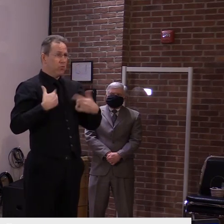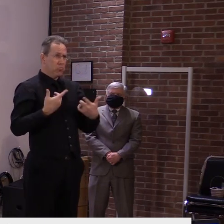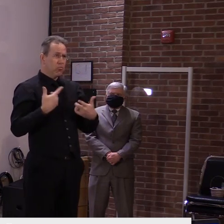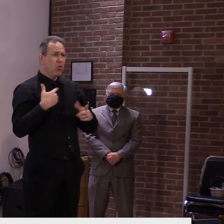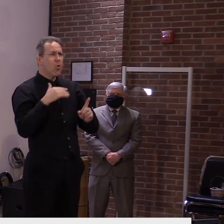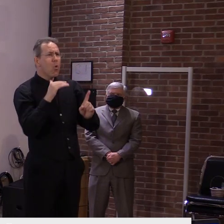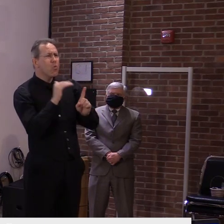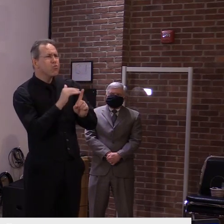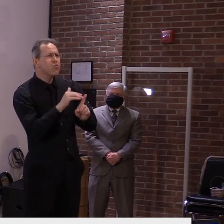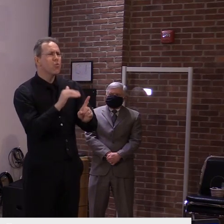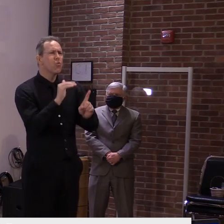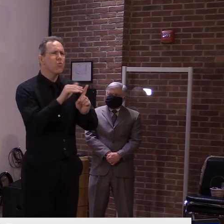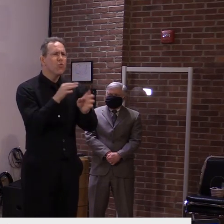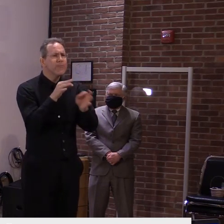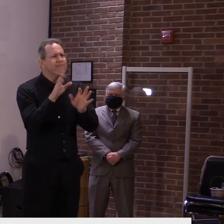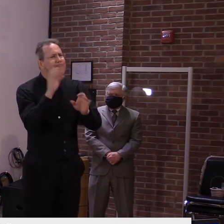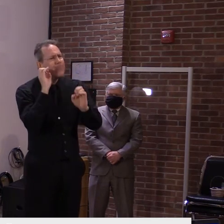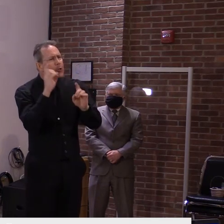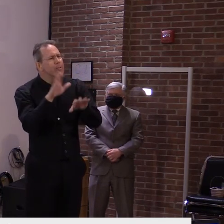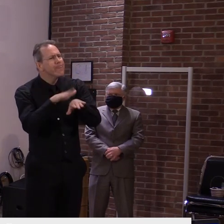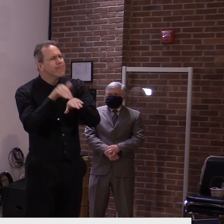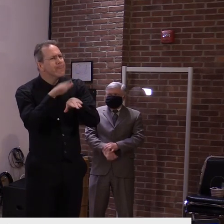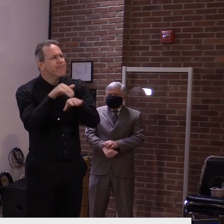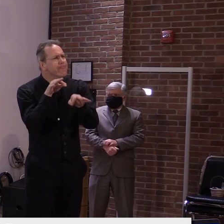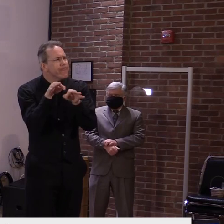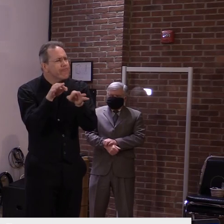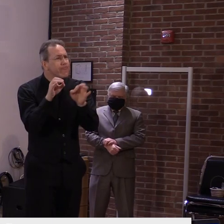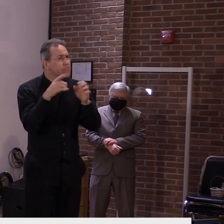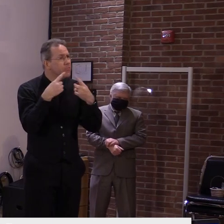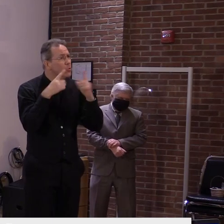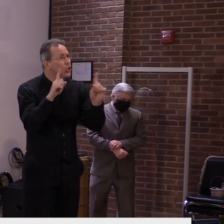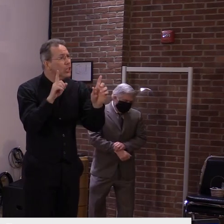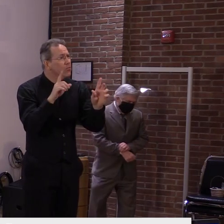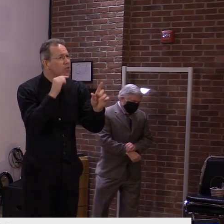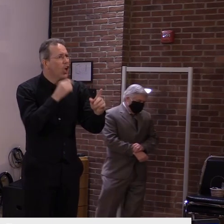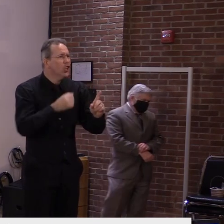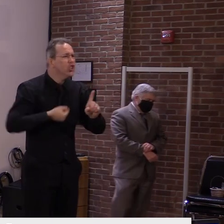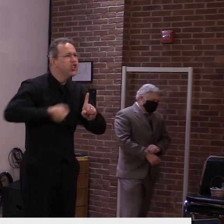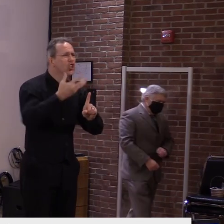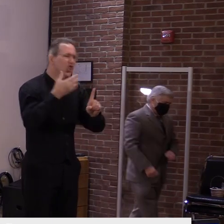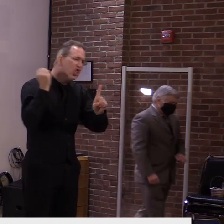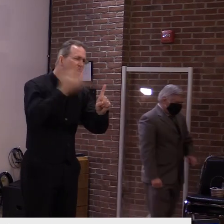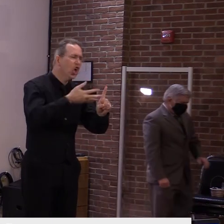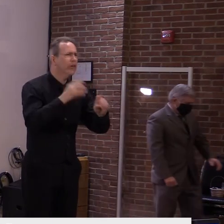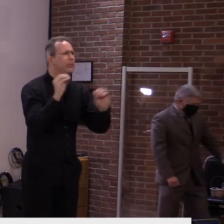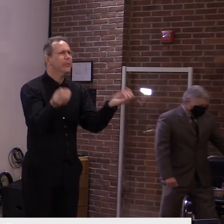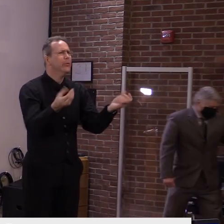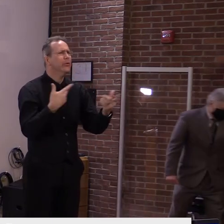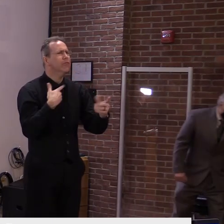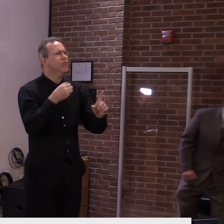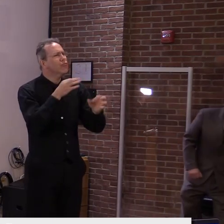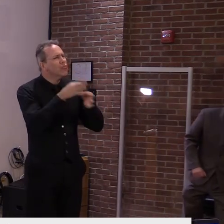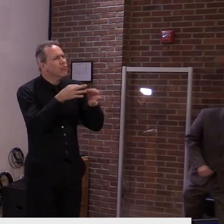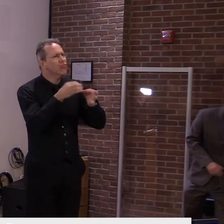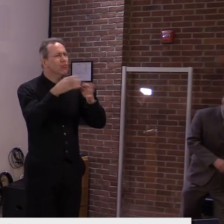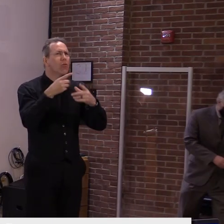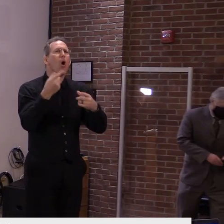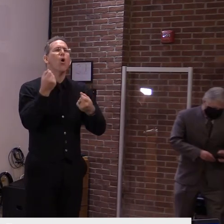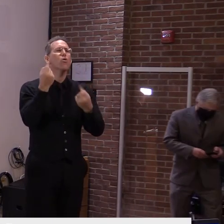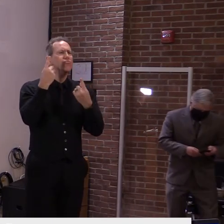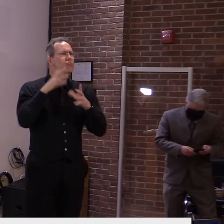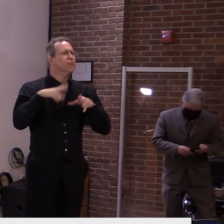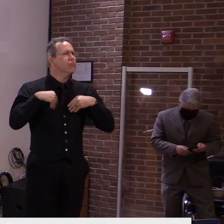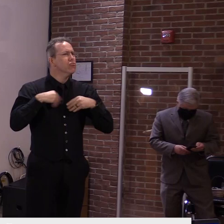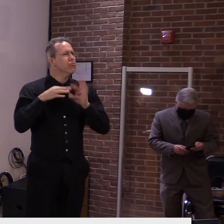compliance outreach, and I think that the vast majority of Vermonters are adhering to the guidance and doing the